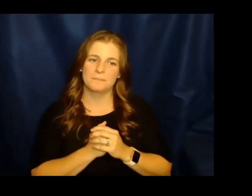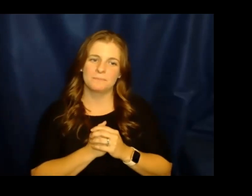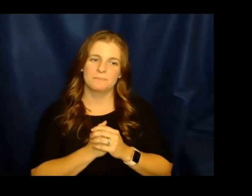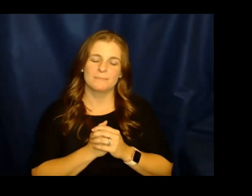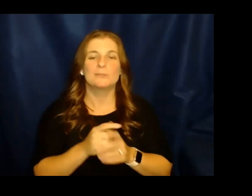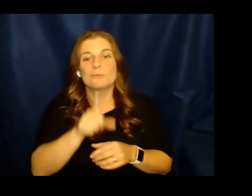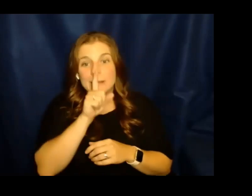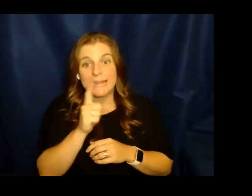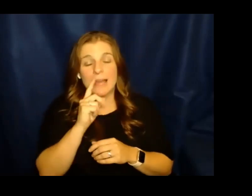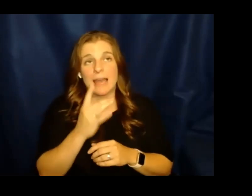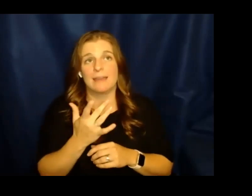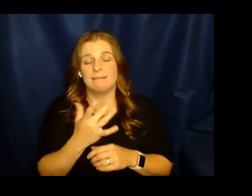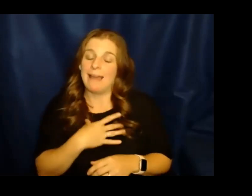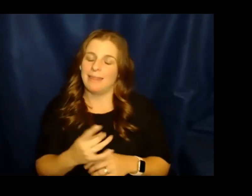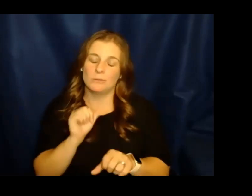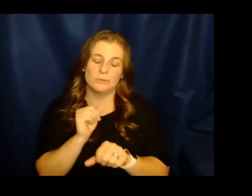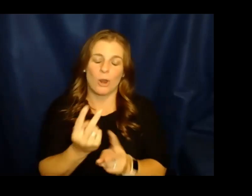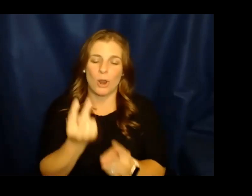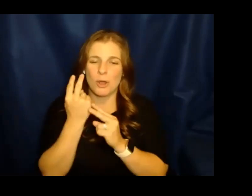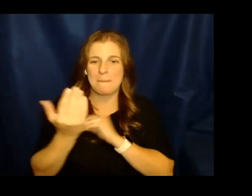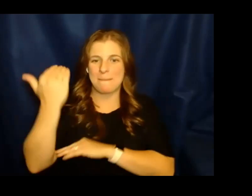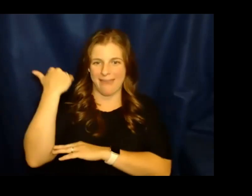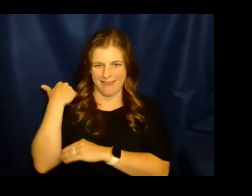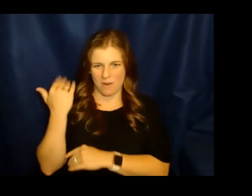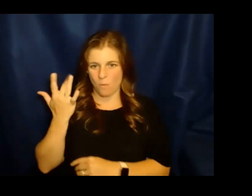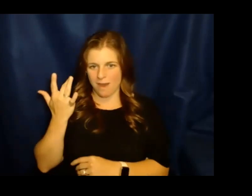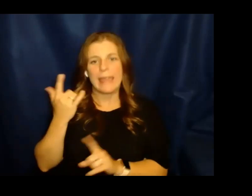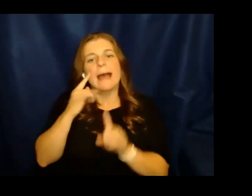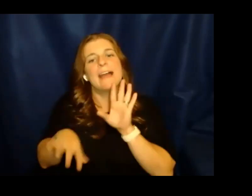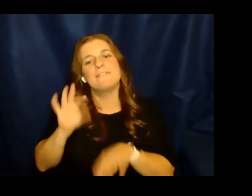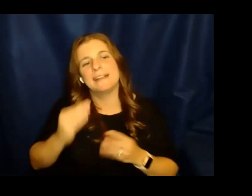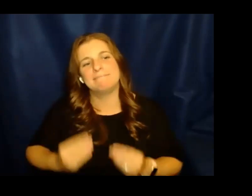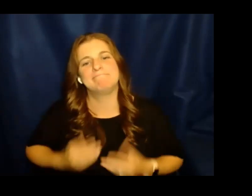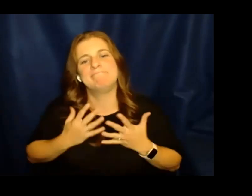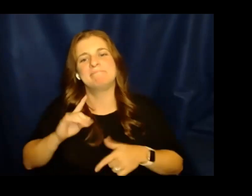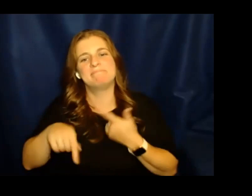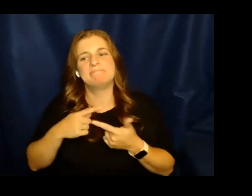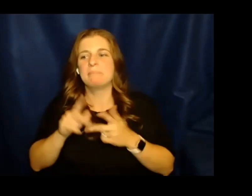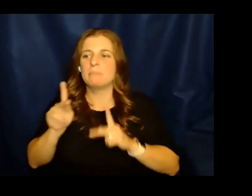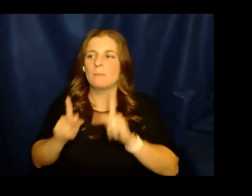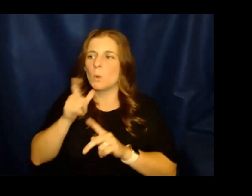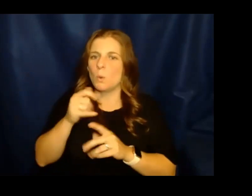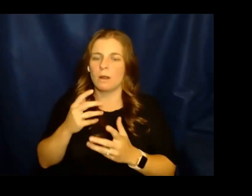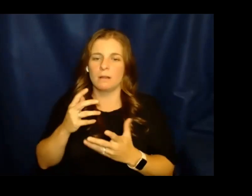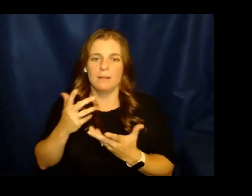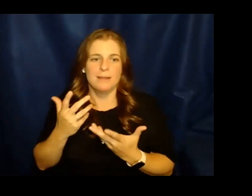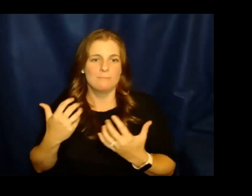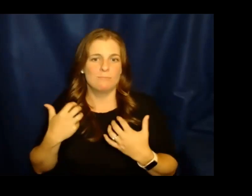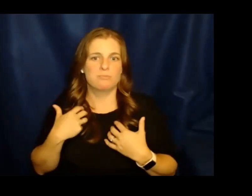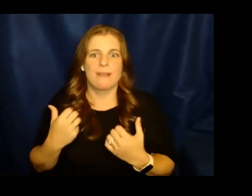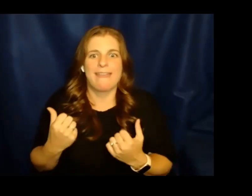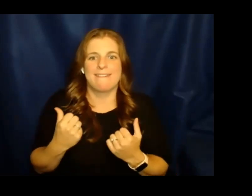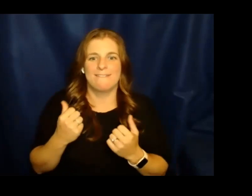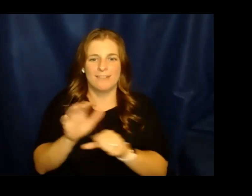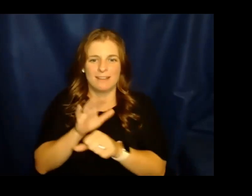on past generations is to find inspiration on the people who were bold enough and brave enough to express themselves